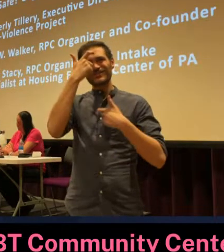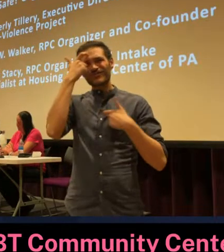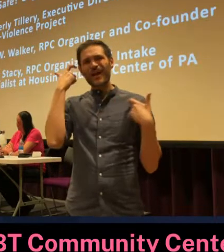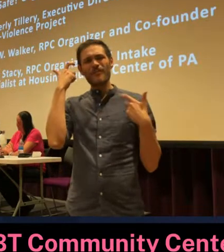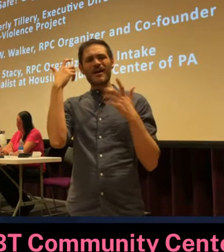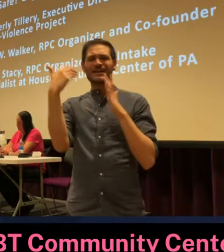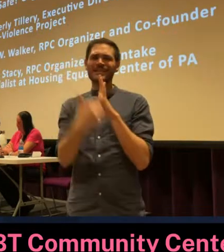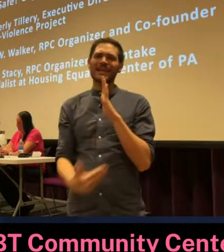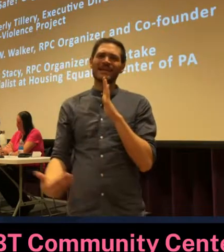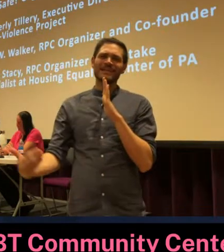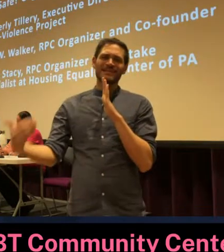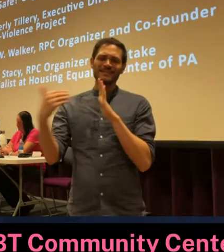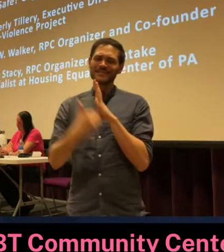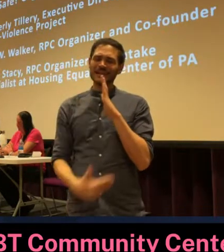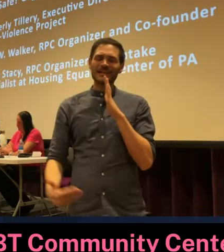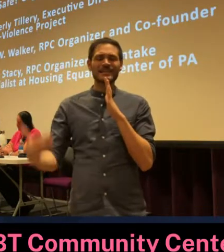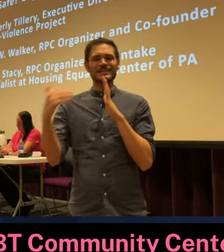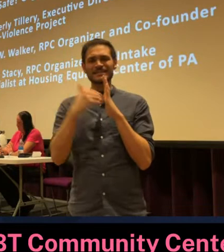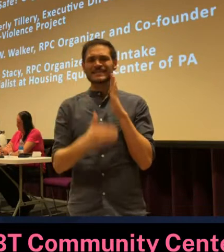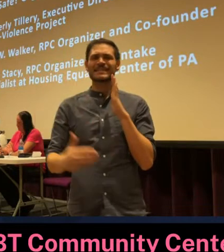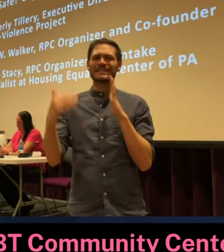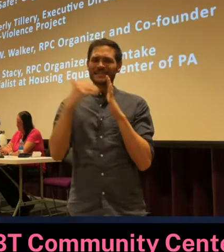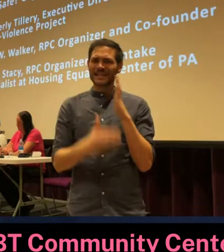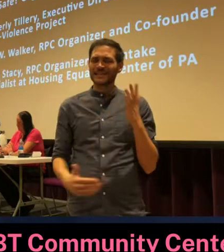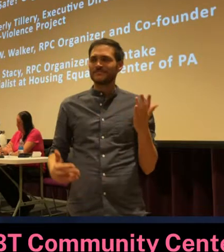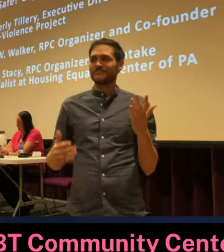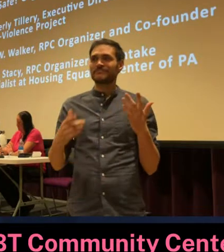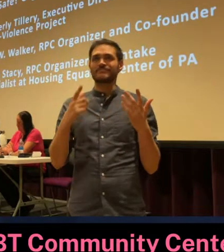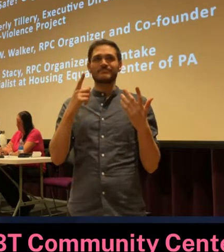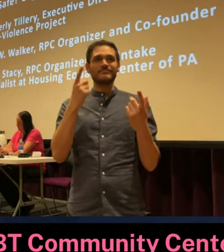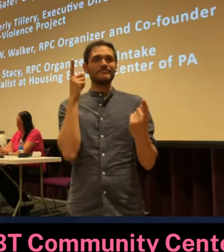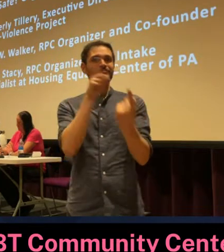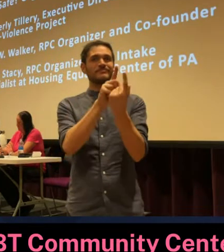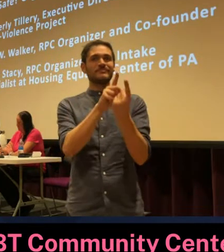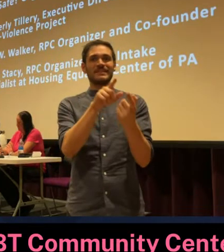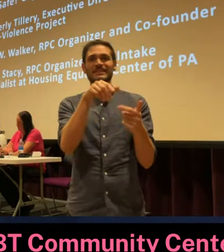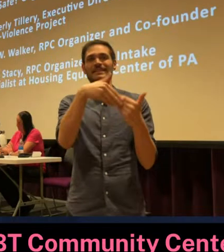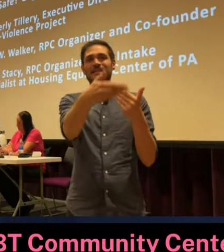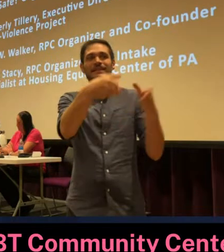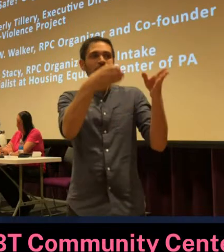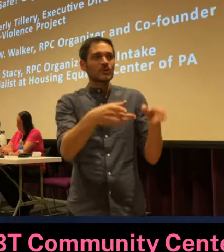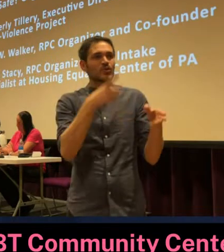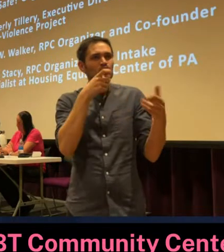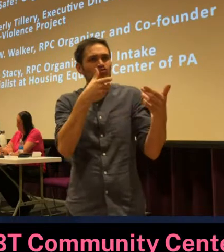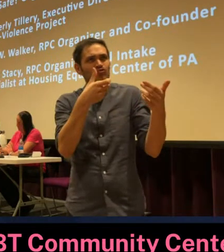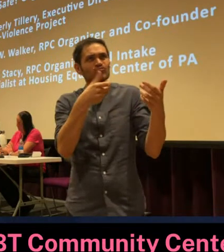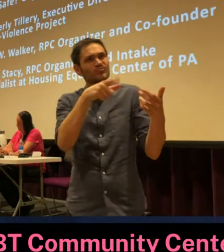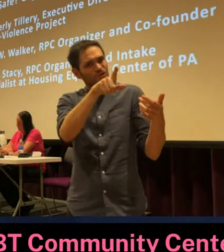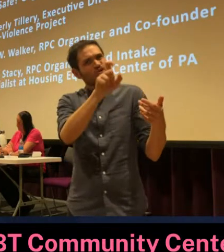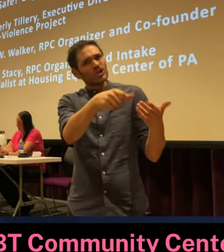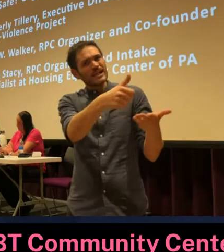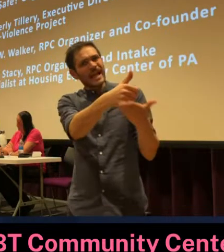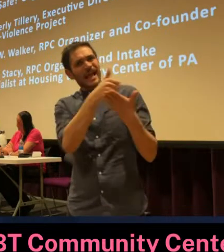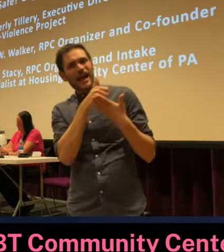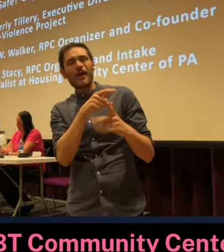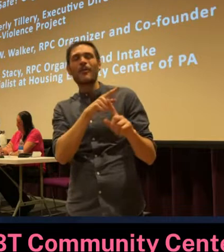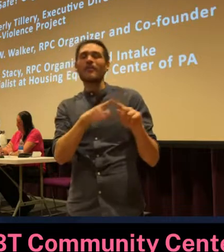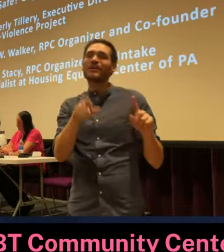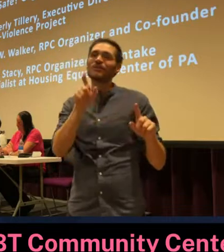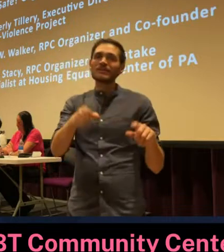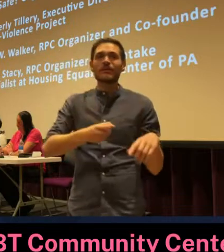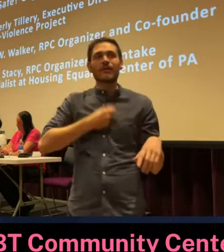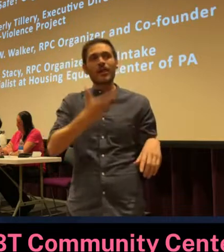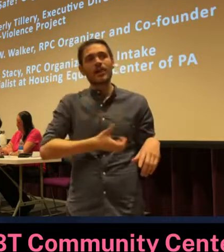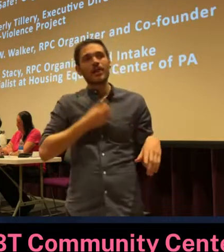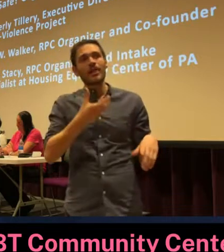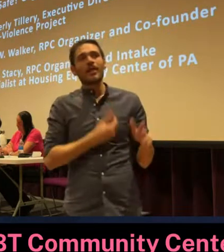the next person or the next agency that's supposed to support you. But you have to tell your story all over again, and